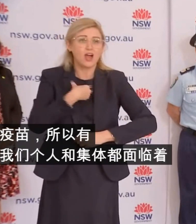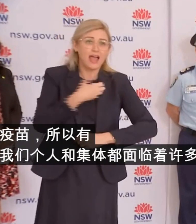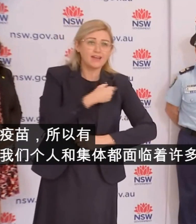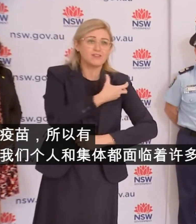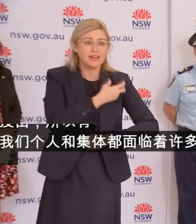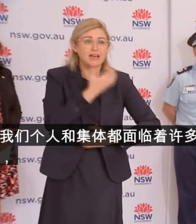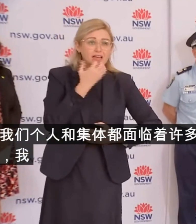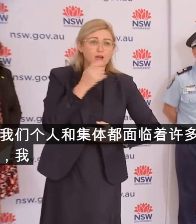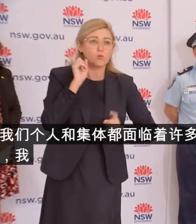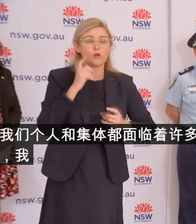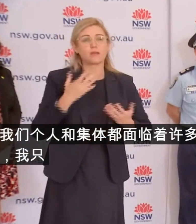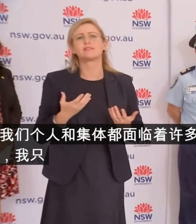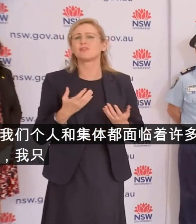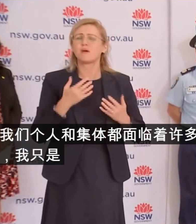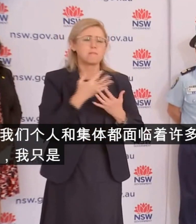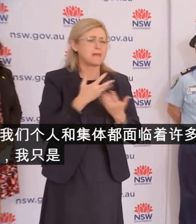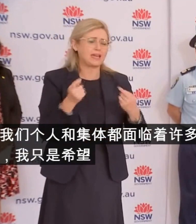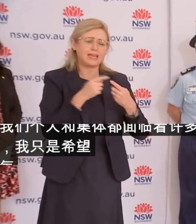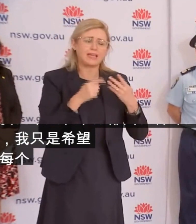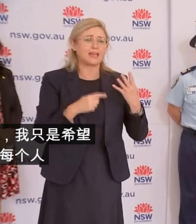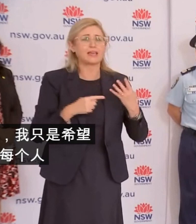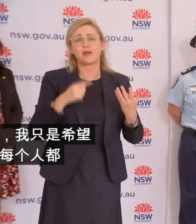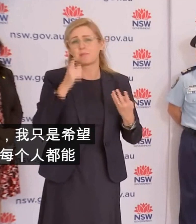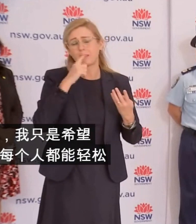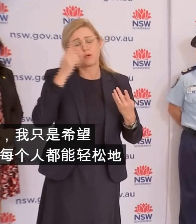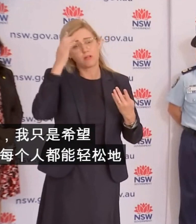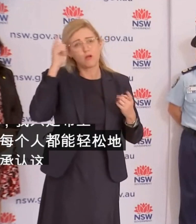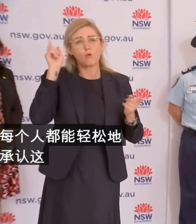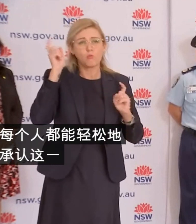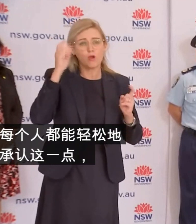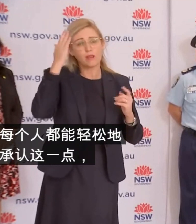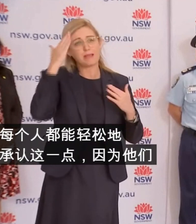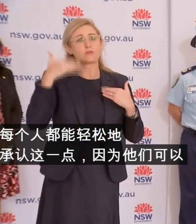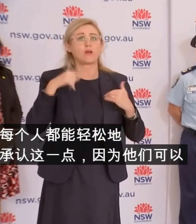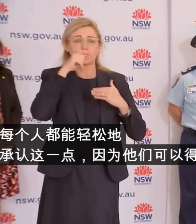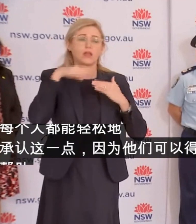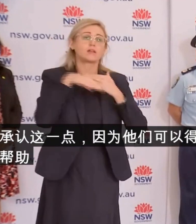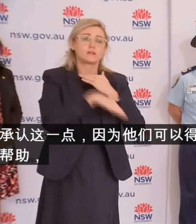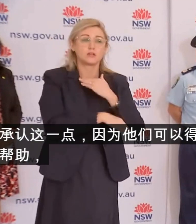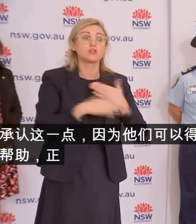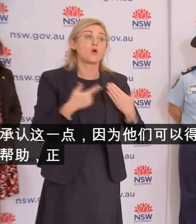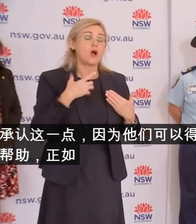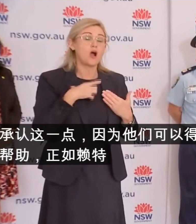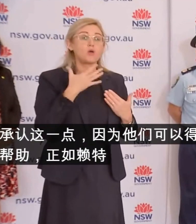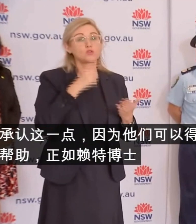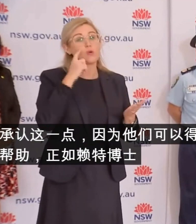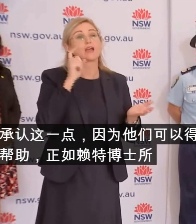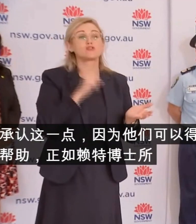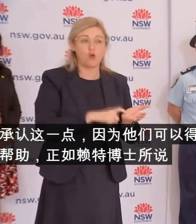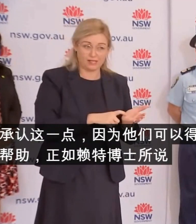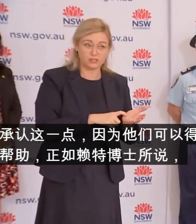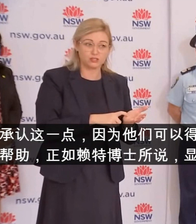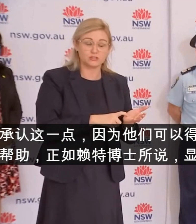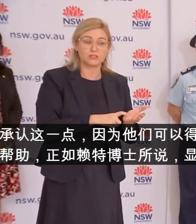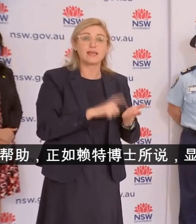facing individually but also collectively. And I just want everyone to feel comfortable to acknowledge it, to know that they can get help. As Dr. Wright